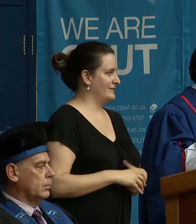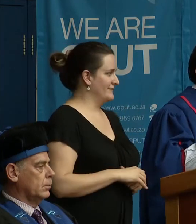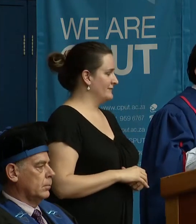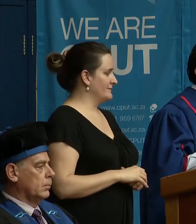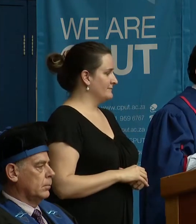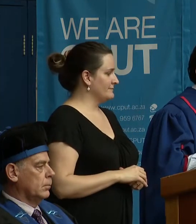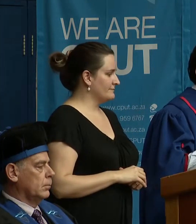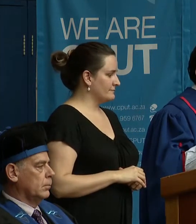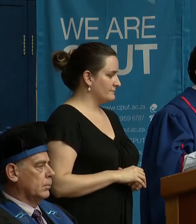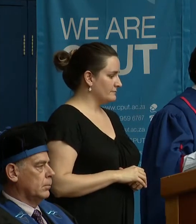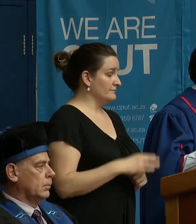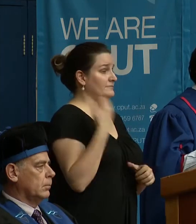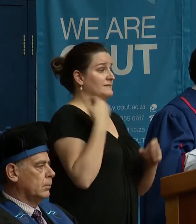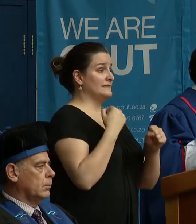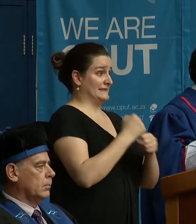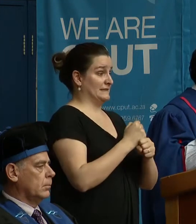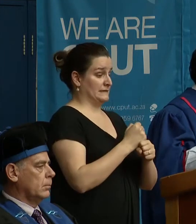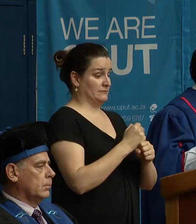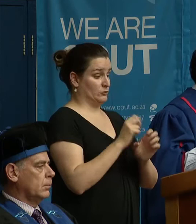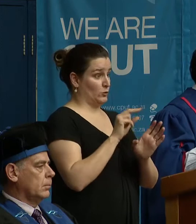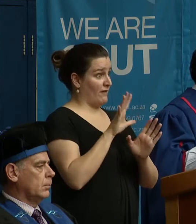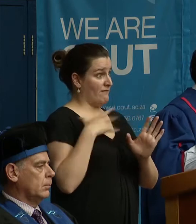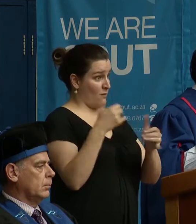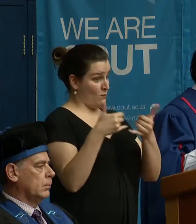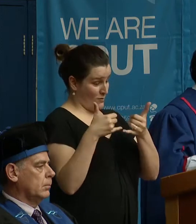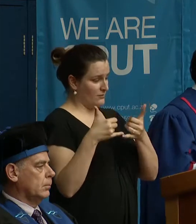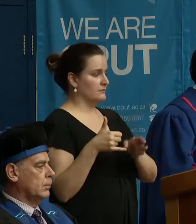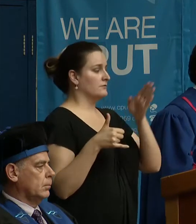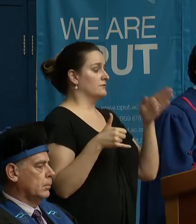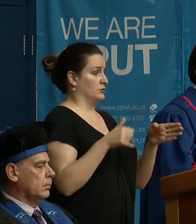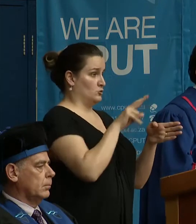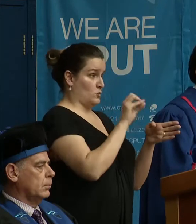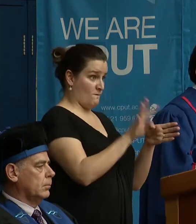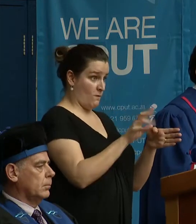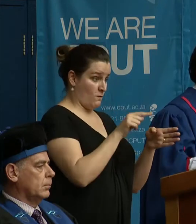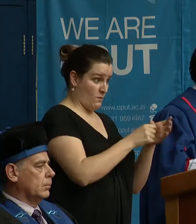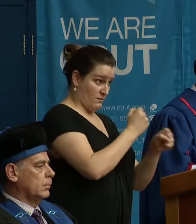2005. Interestingly enough, in 2004, so the year before we achieved that award in